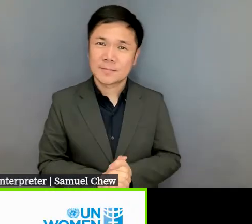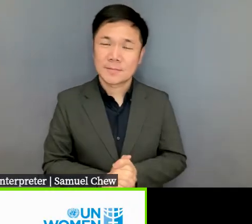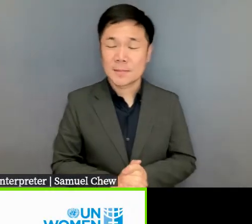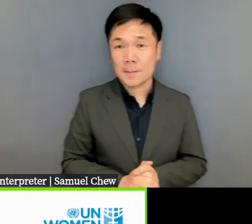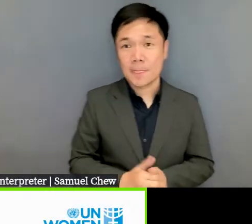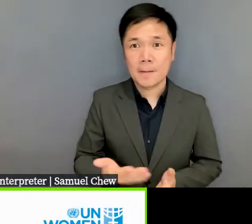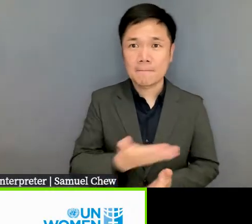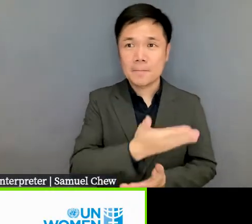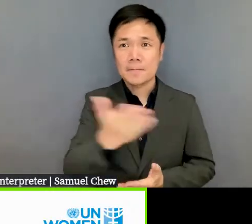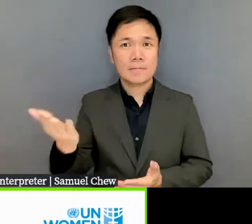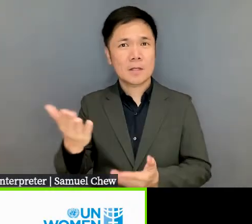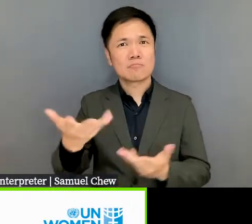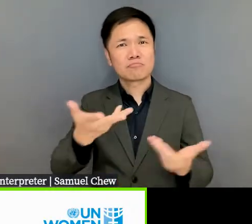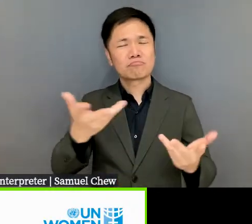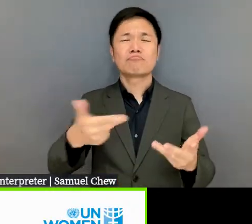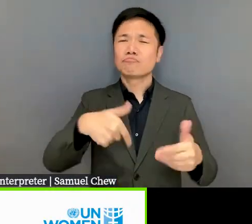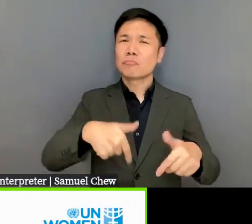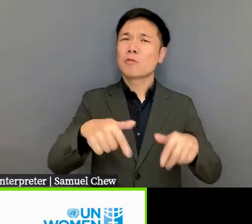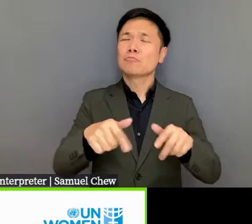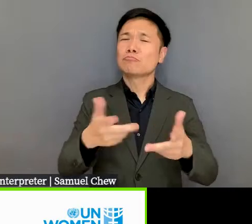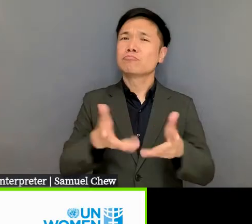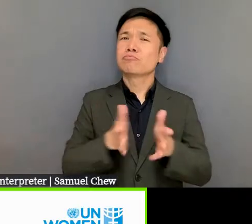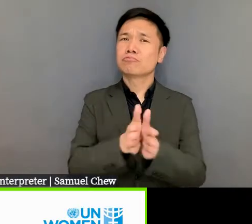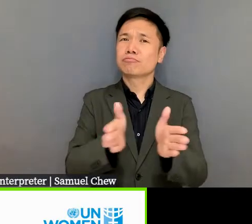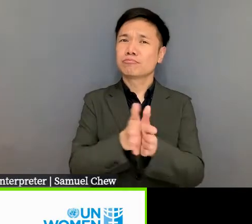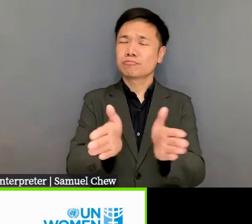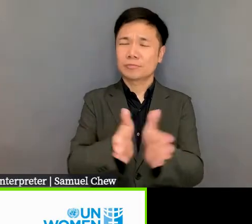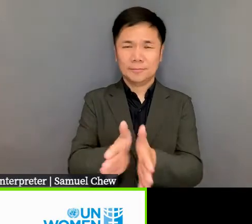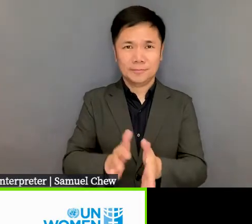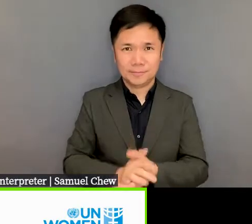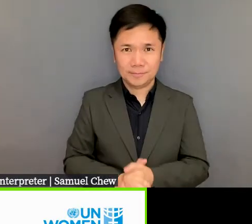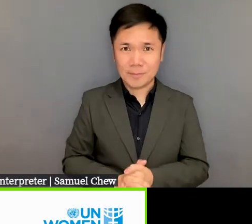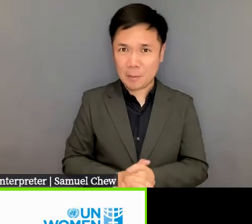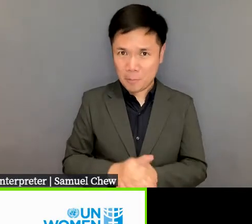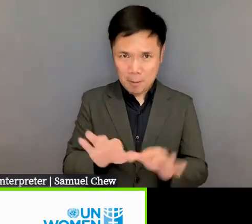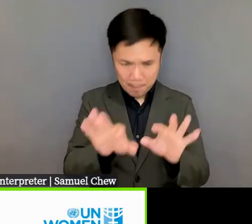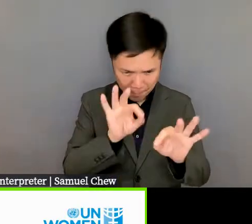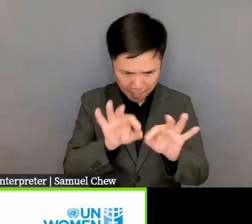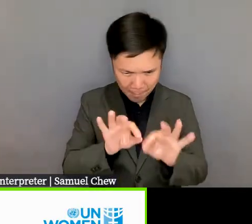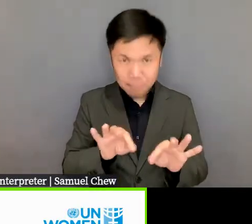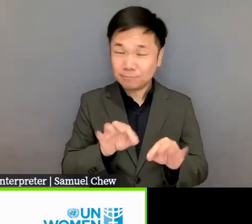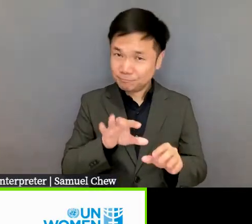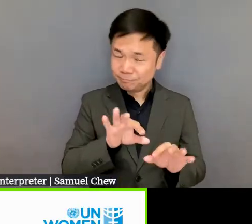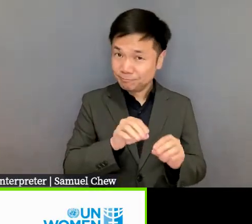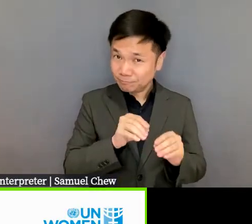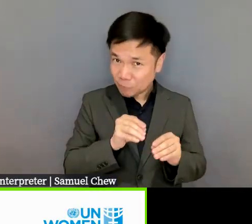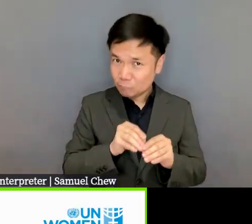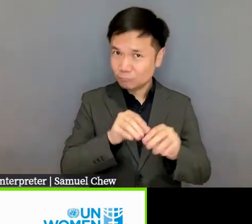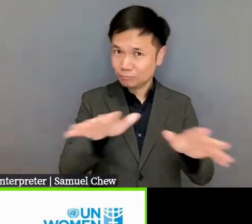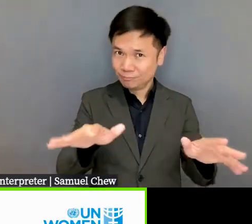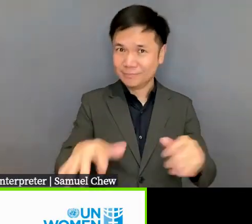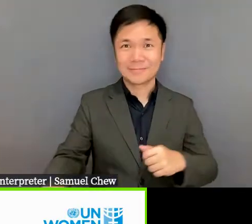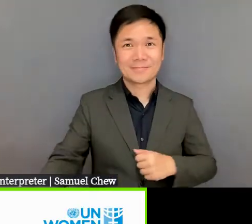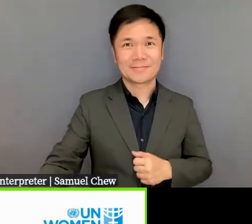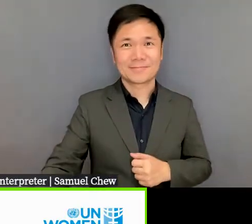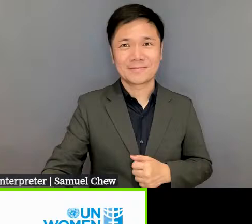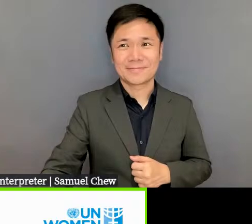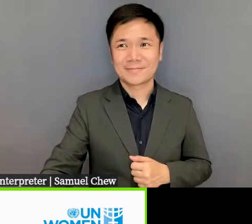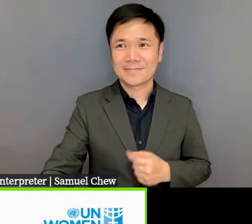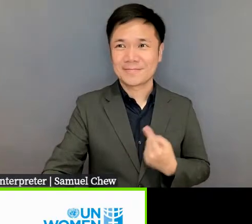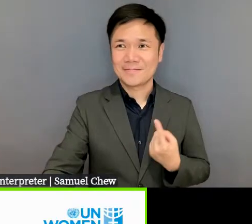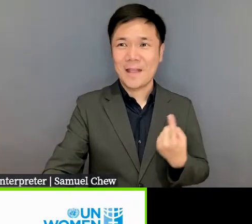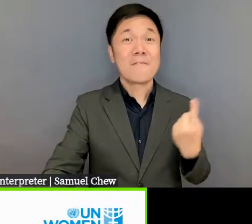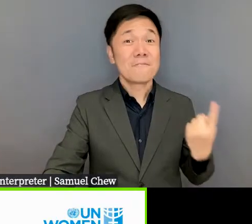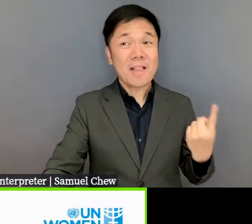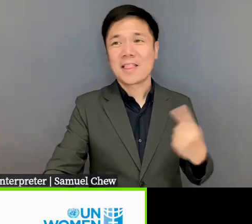share those in the chat and we will mention those. So that was stage one, looking at things